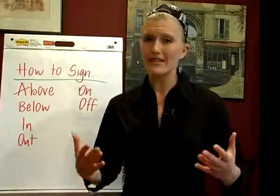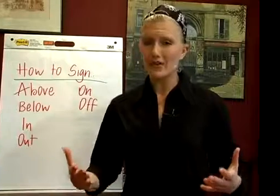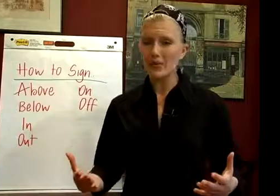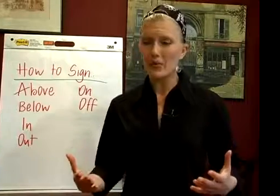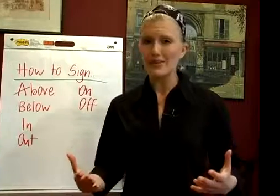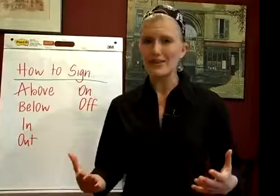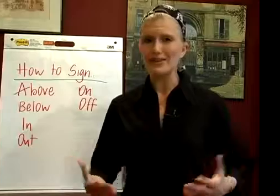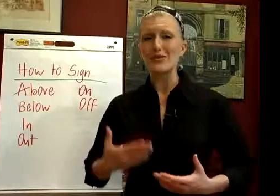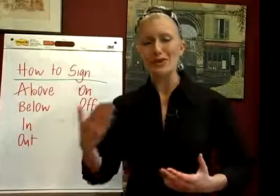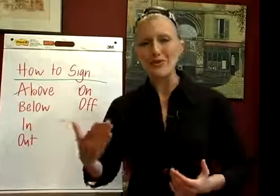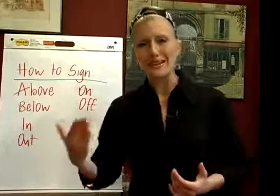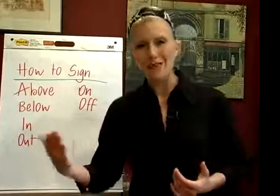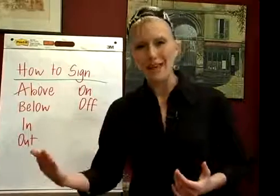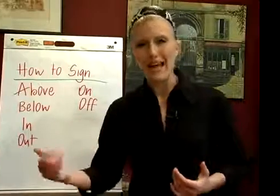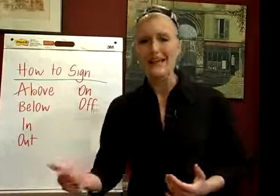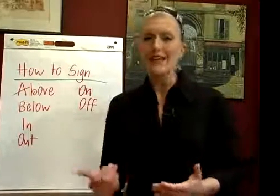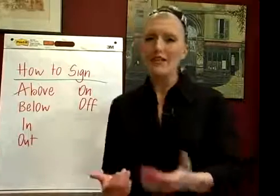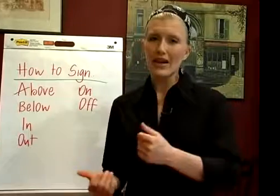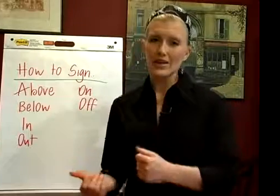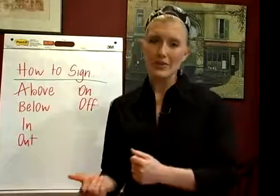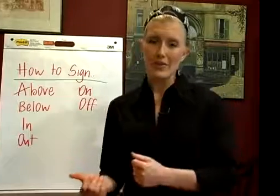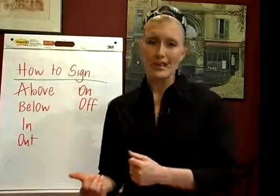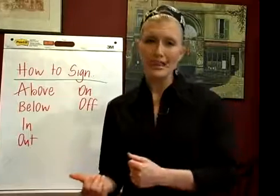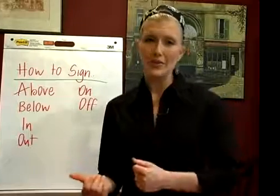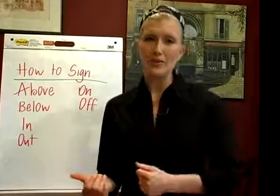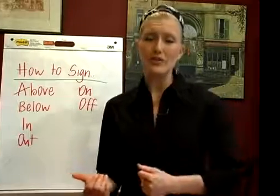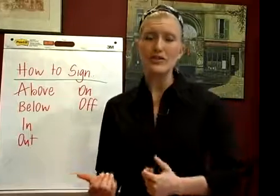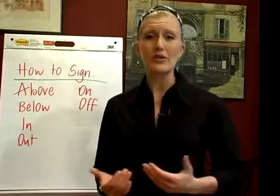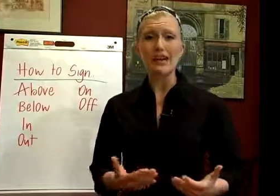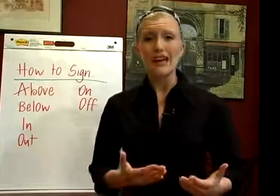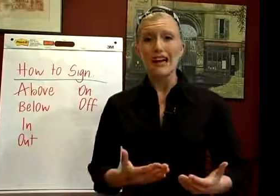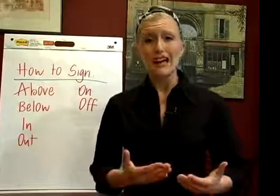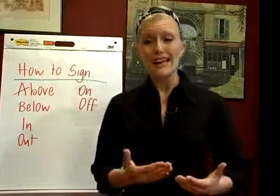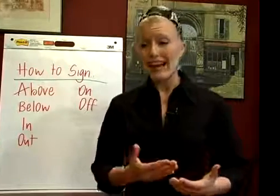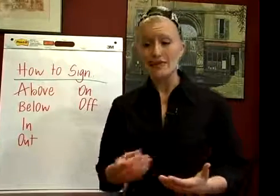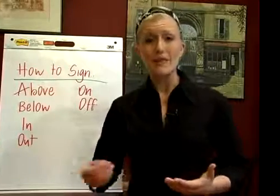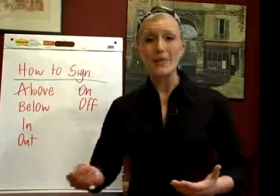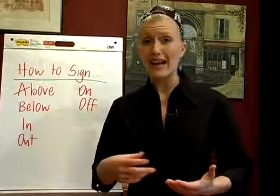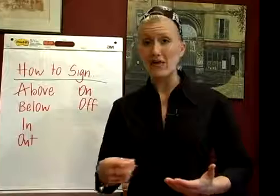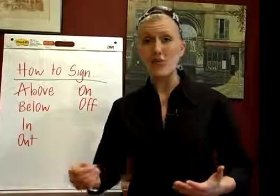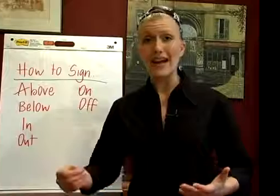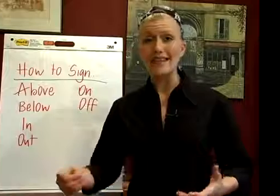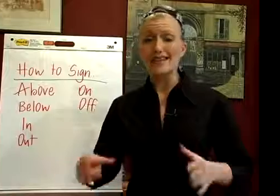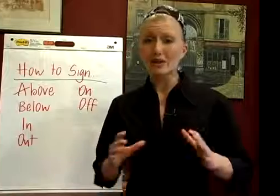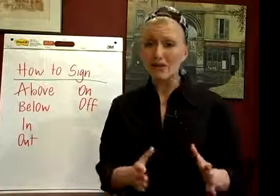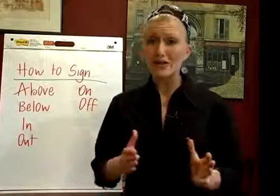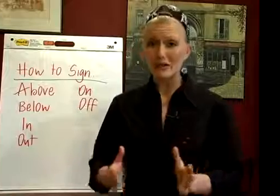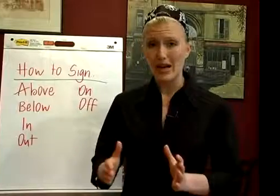very important or else you will begin to forget. Think back to when you were a kid and when you were first learning how to spell and how to write. You could only learn a couple